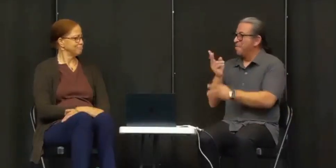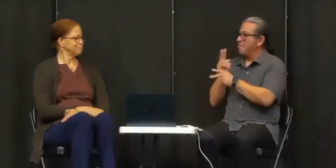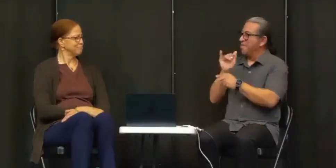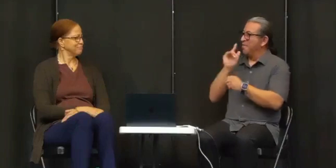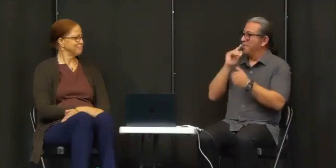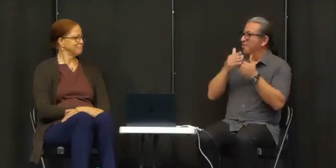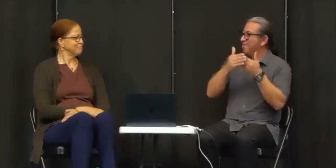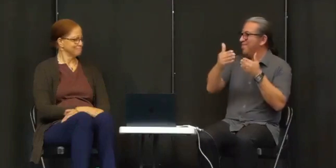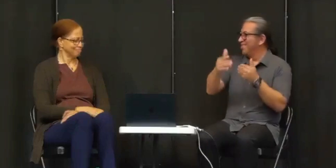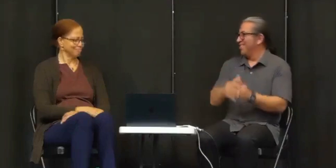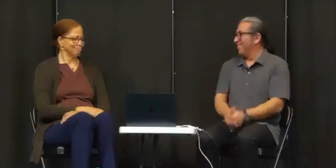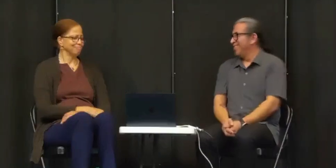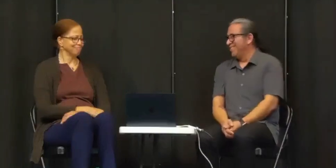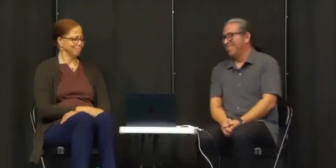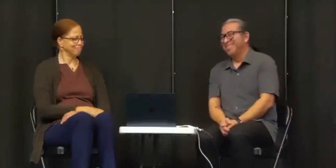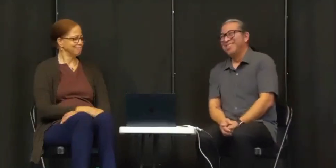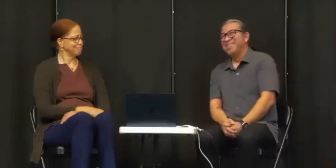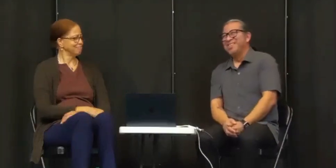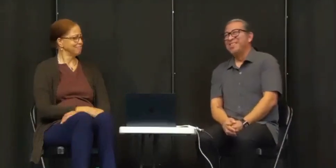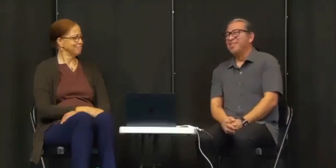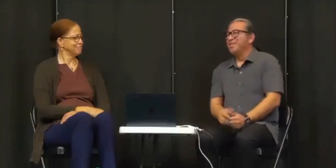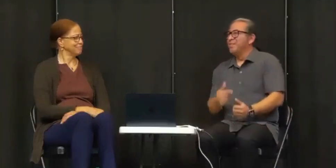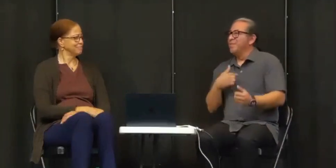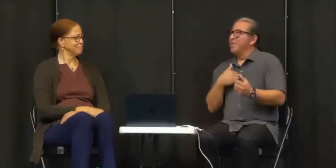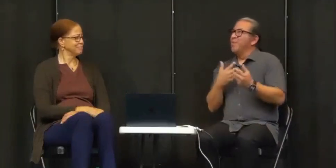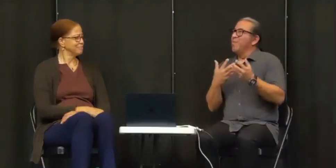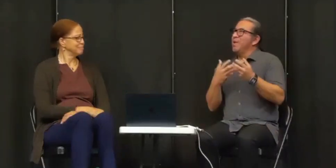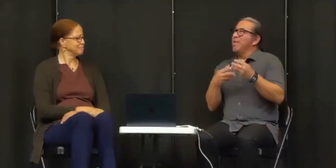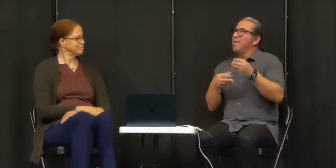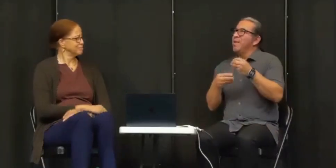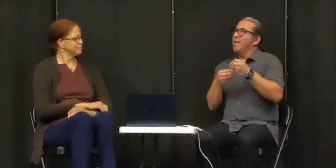that. I'll use that from now on.